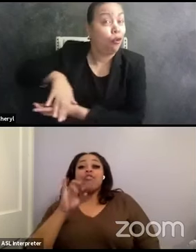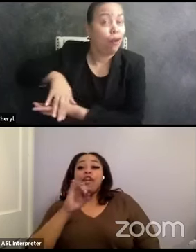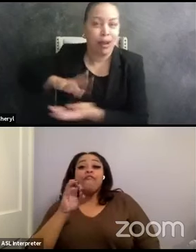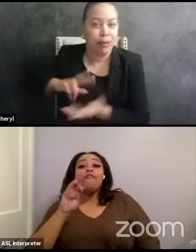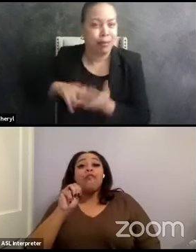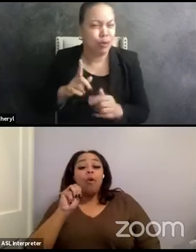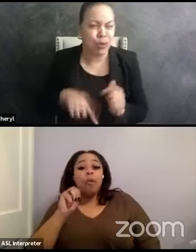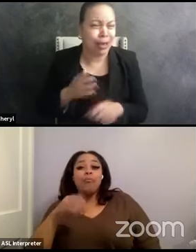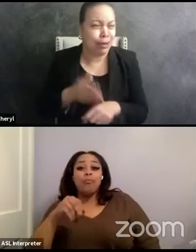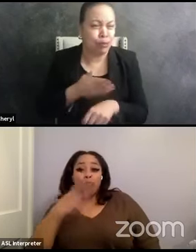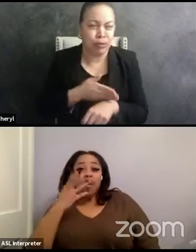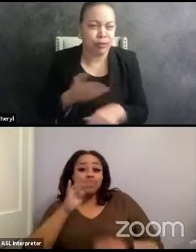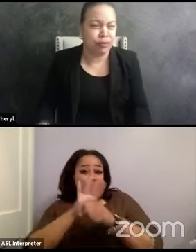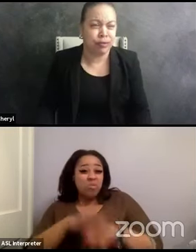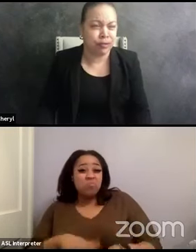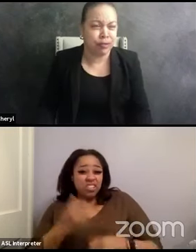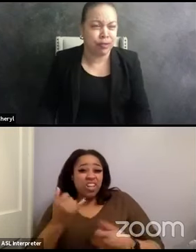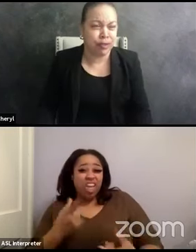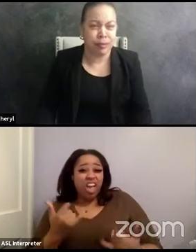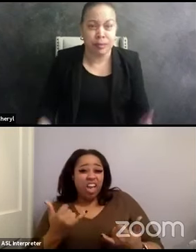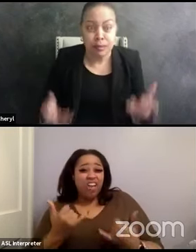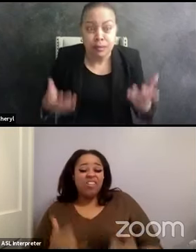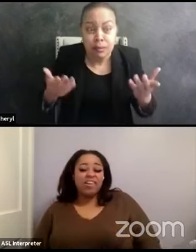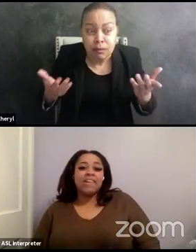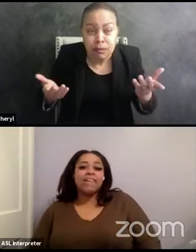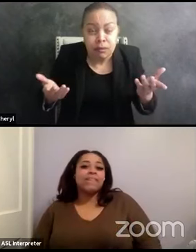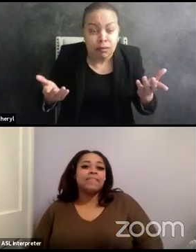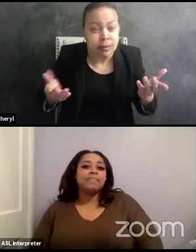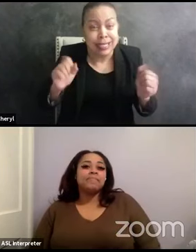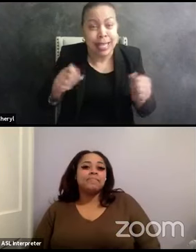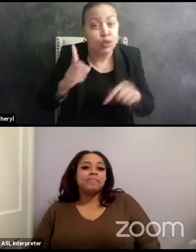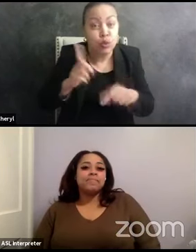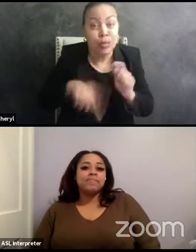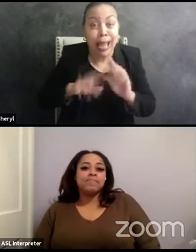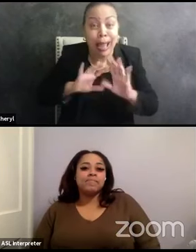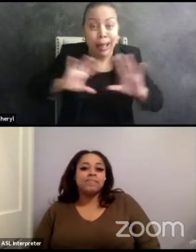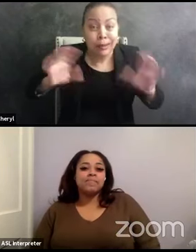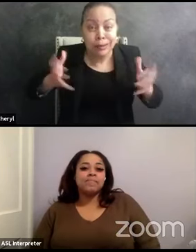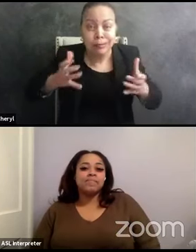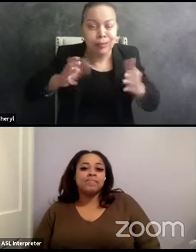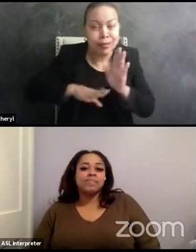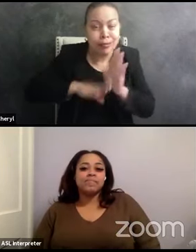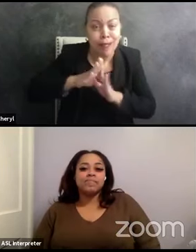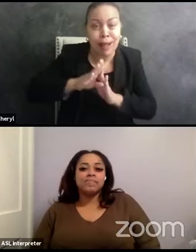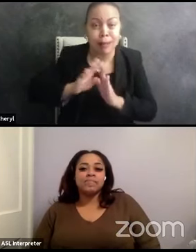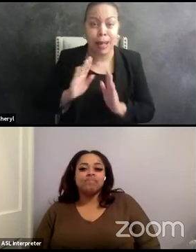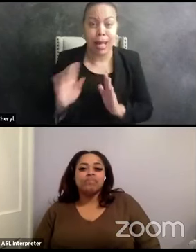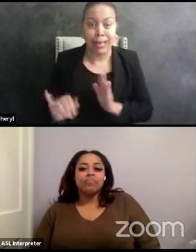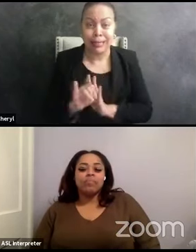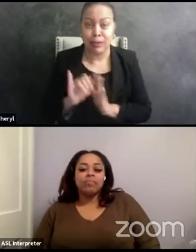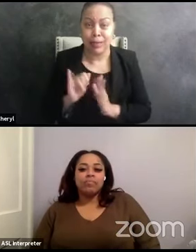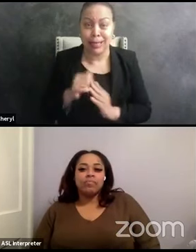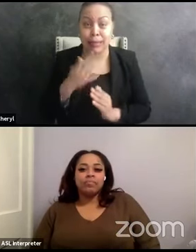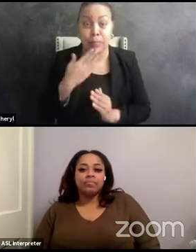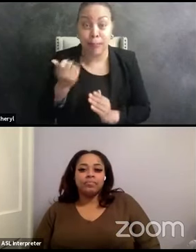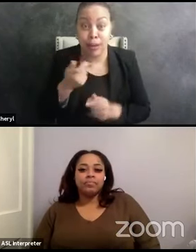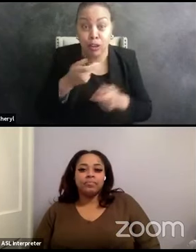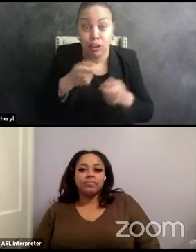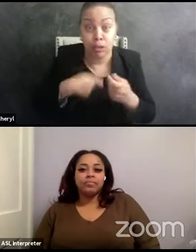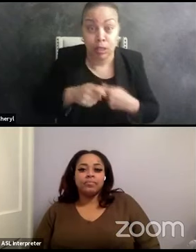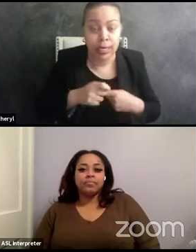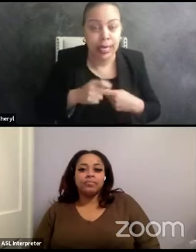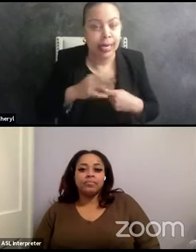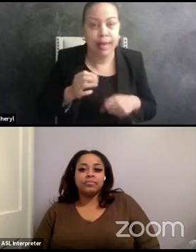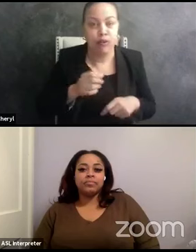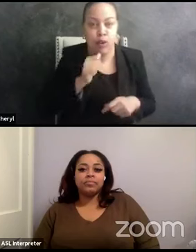supremacy now. like you can't, well, you know, but like you can't come up with a collective identity that's Right, better right, if you can't name what your collective identity is.